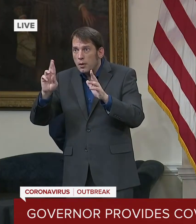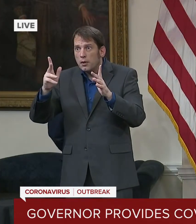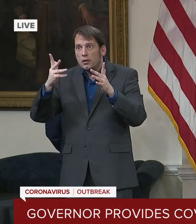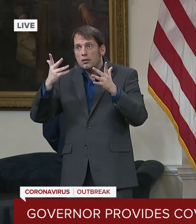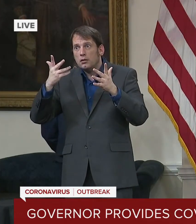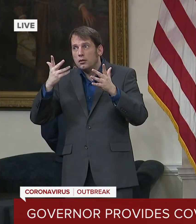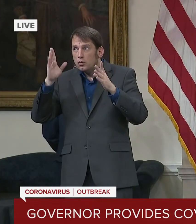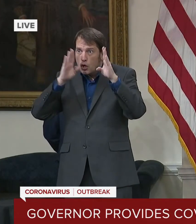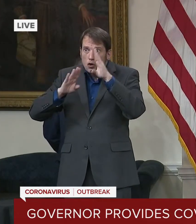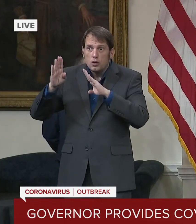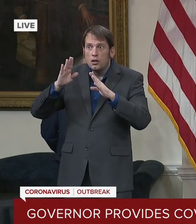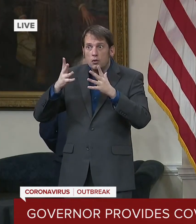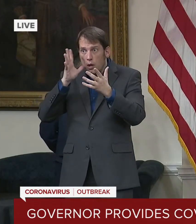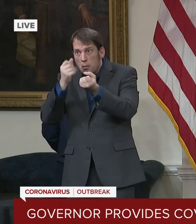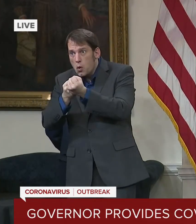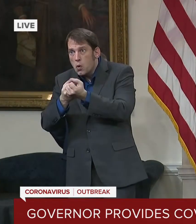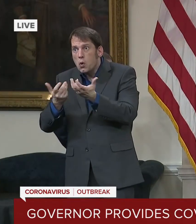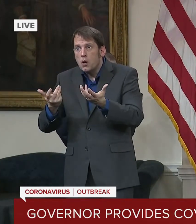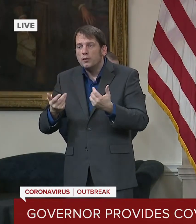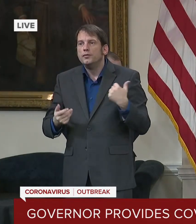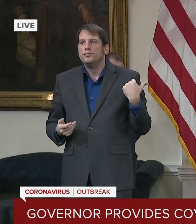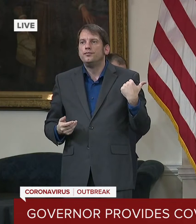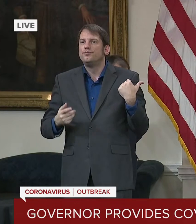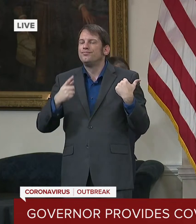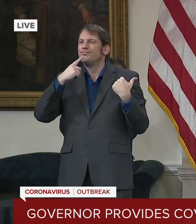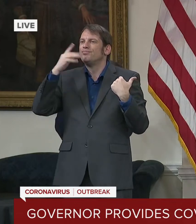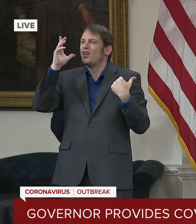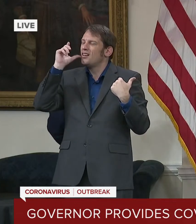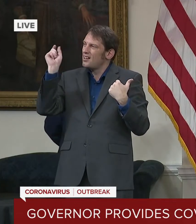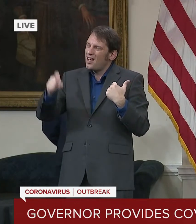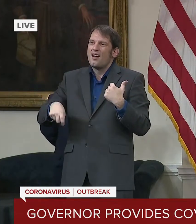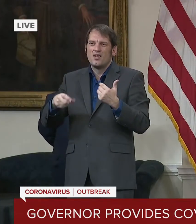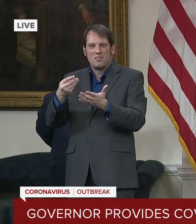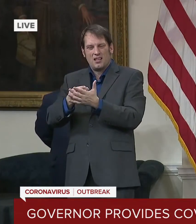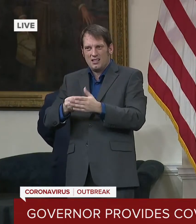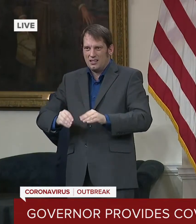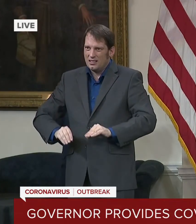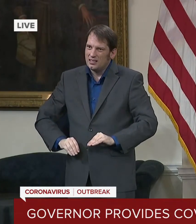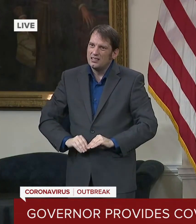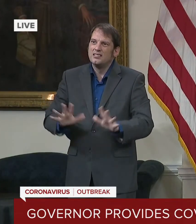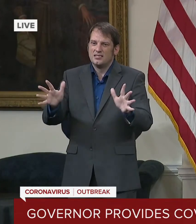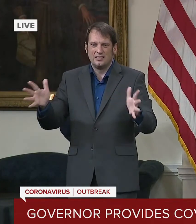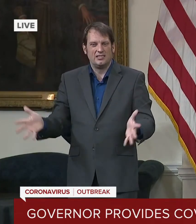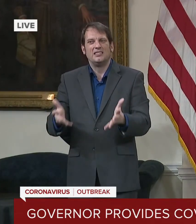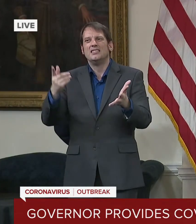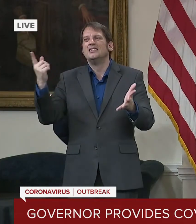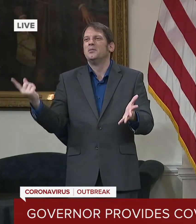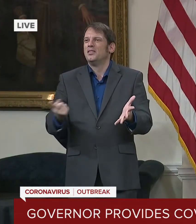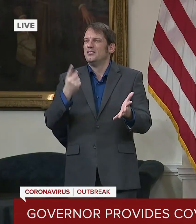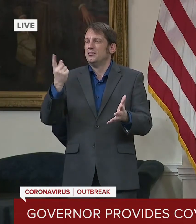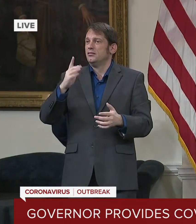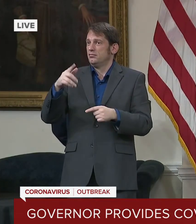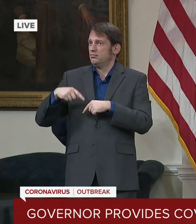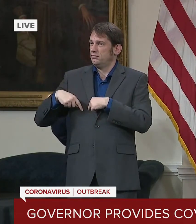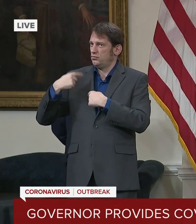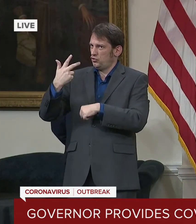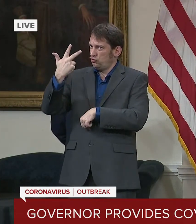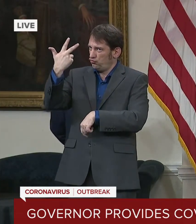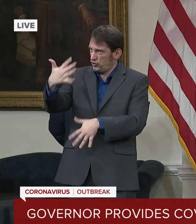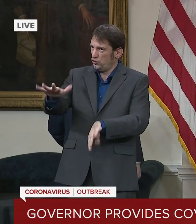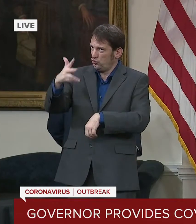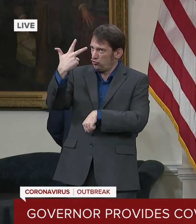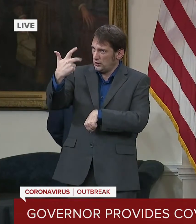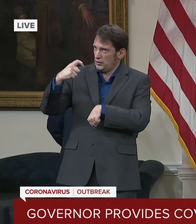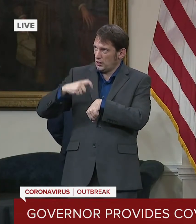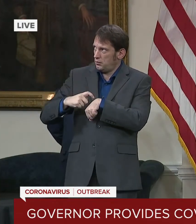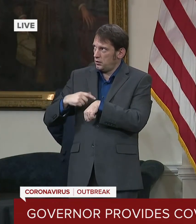bill passed, and I think, as I said, on the last 3 stimulus bills, I just hope that we'll find a way